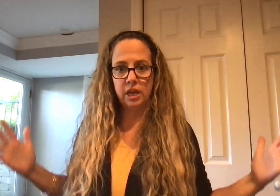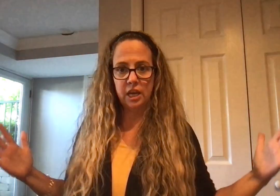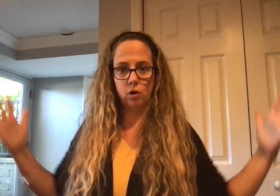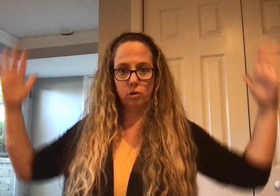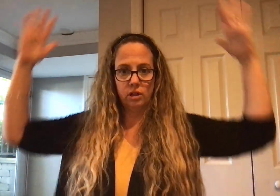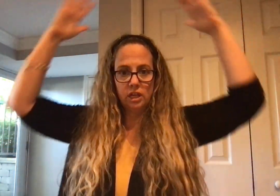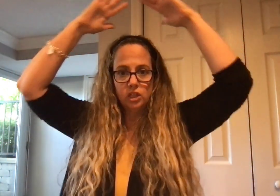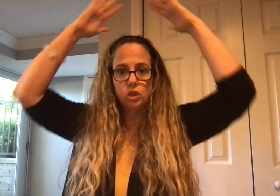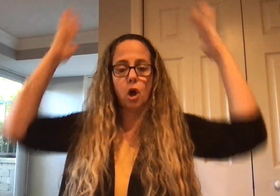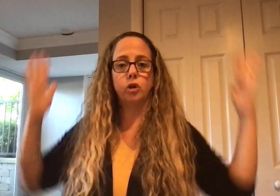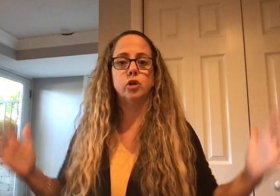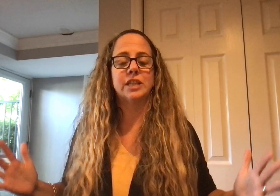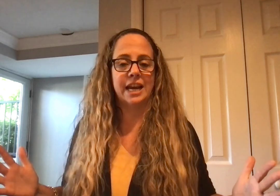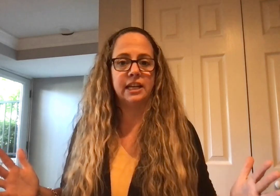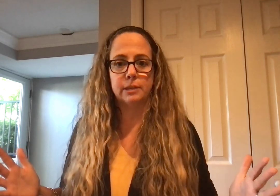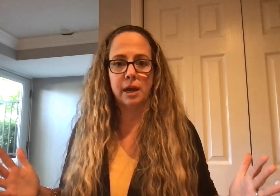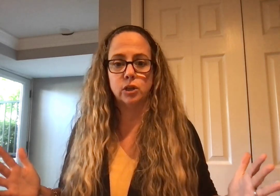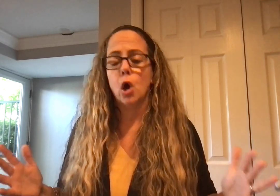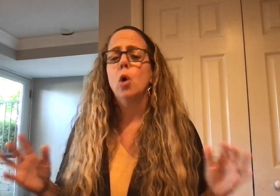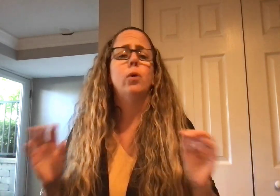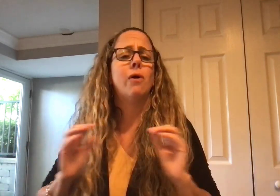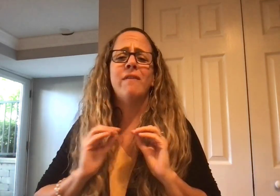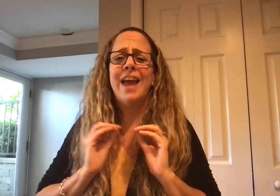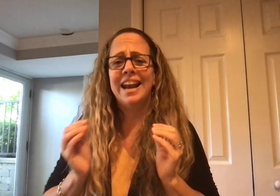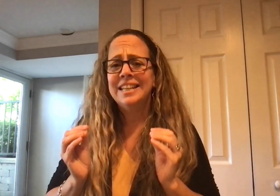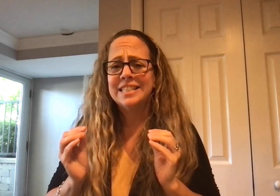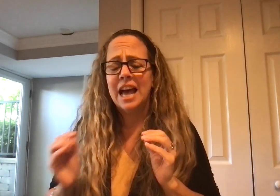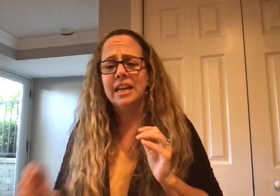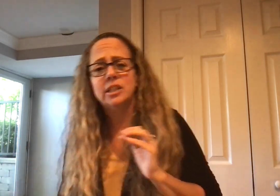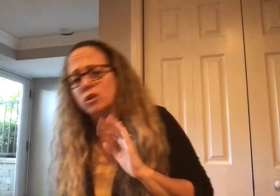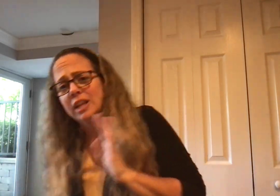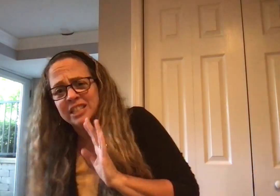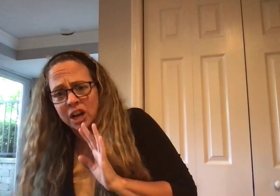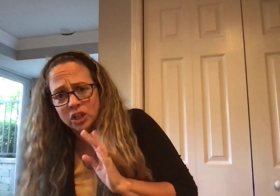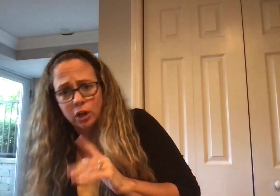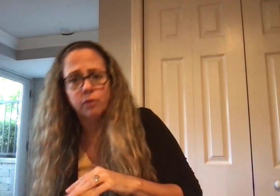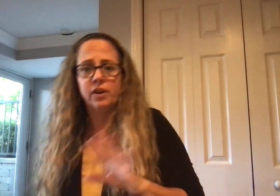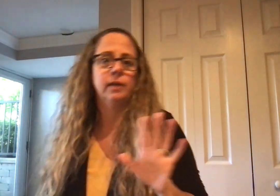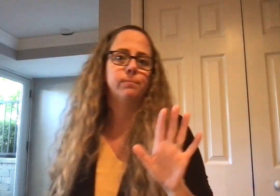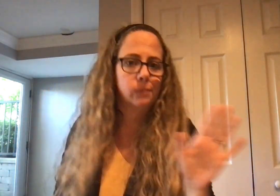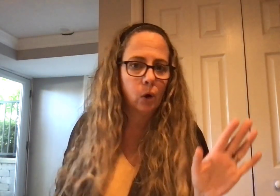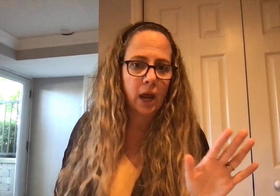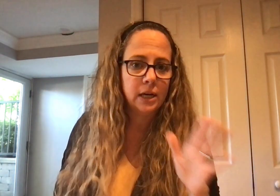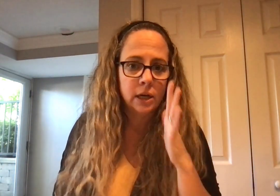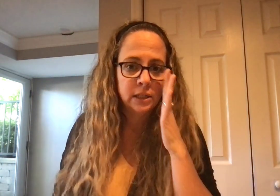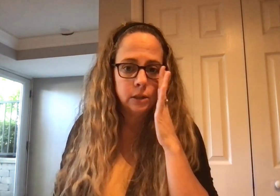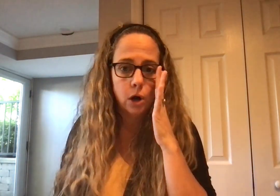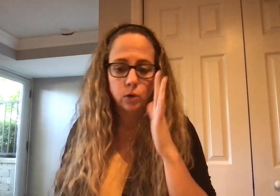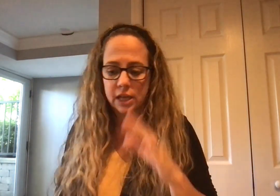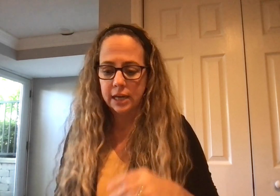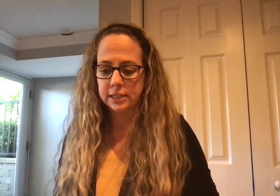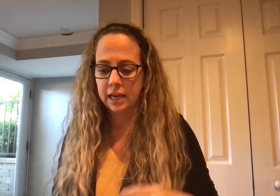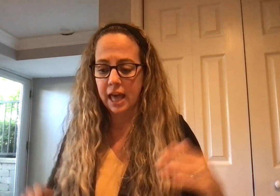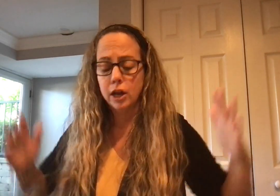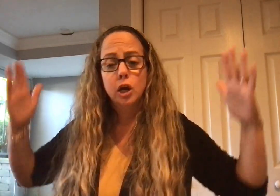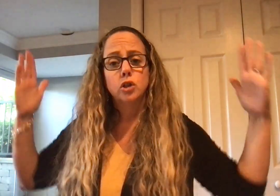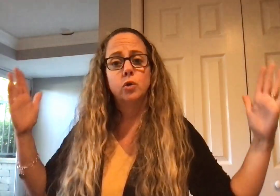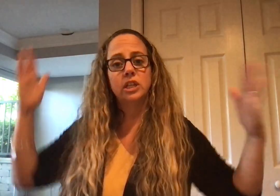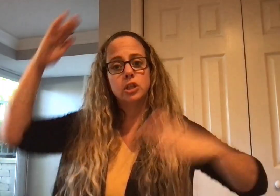here. This is all your signing space. We don't have any signs that are like touching your feet. Okay, no signs like that. So this is